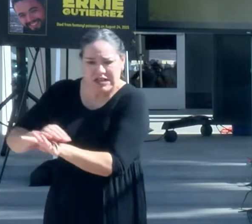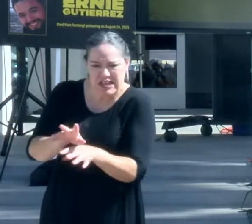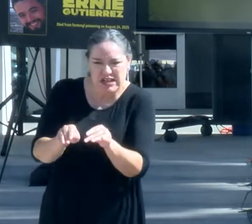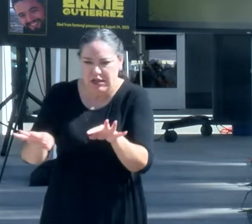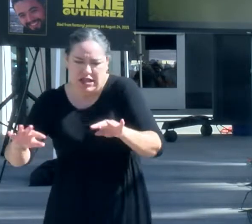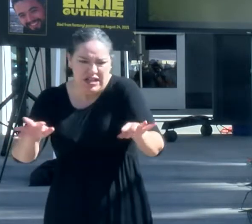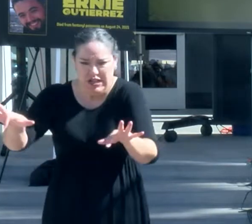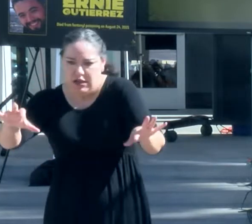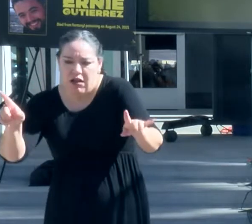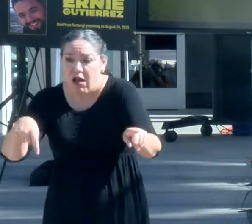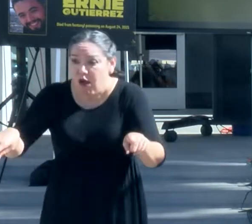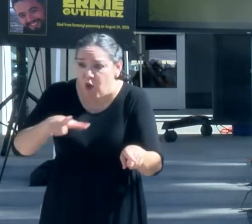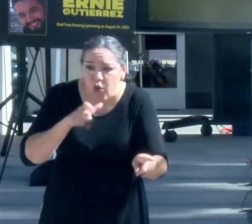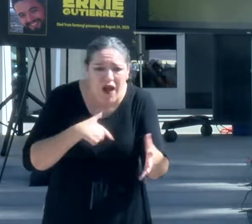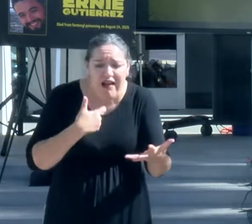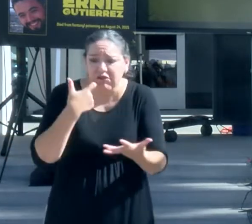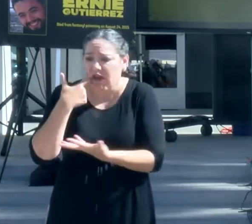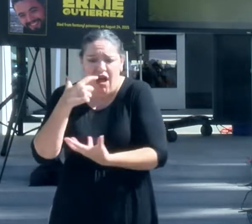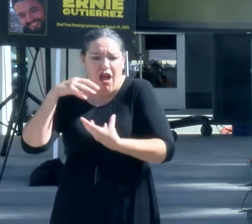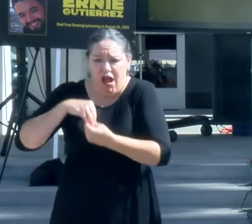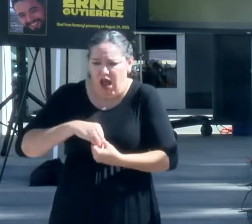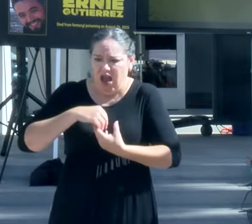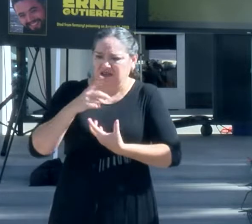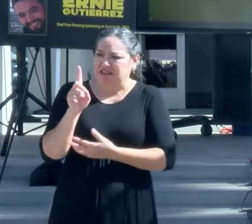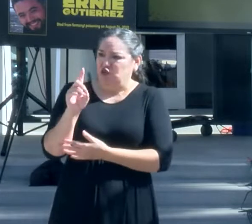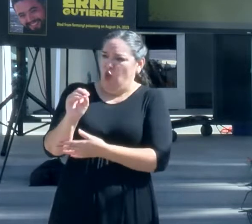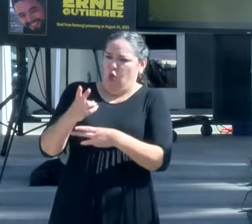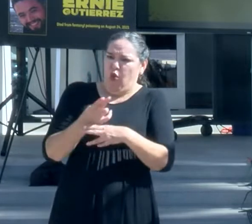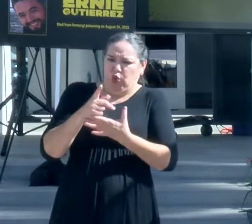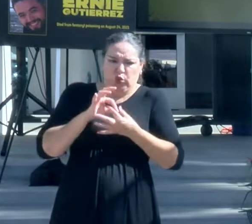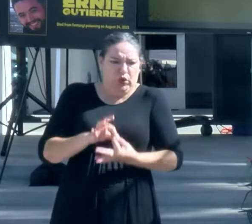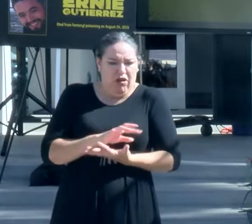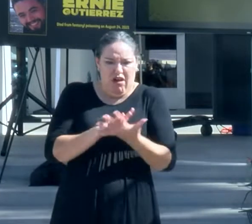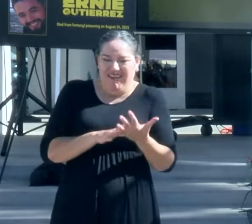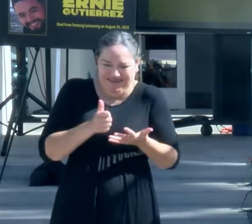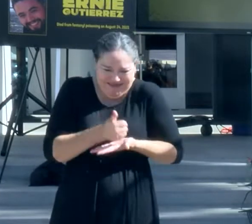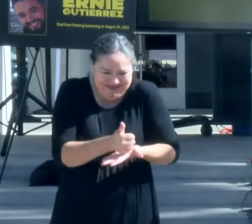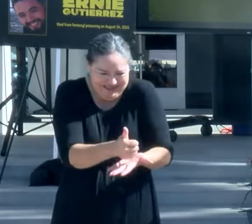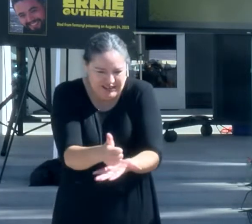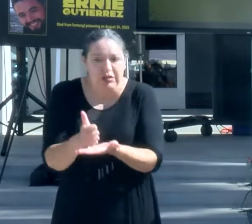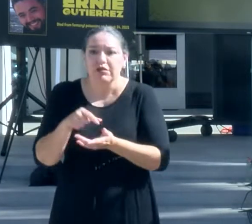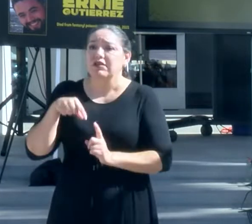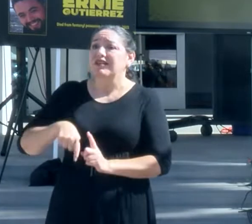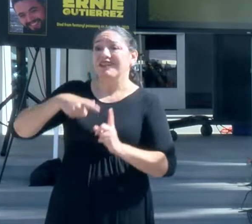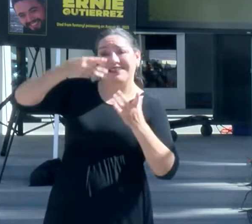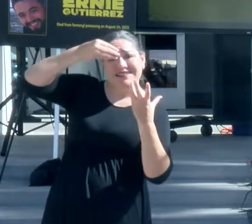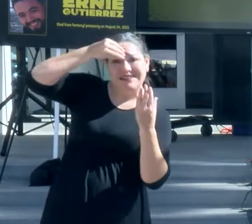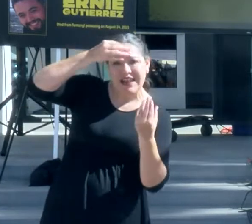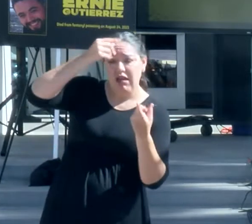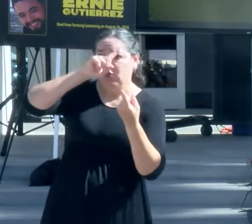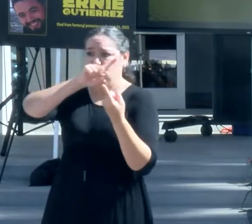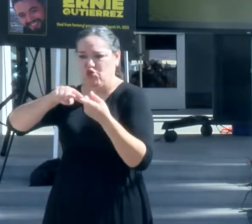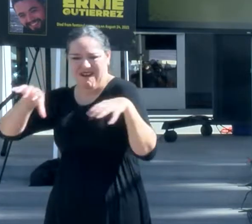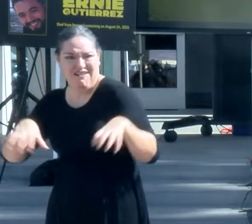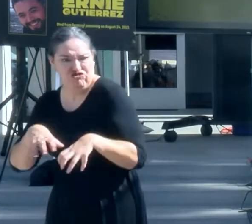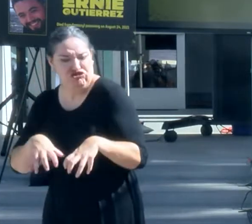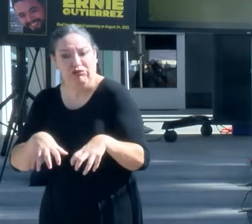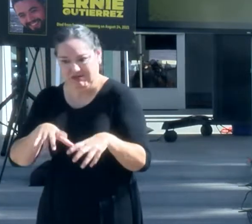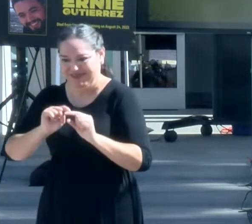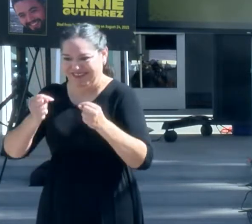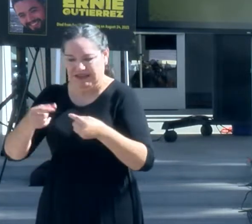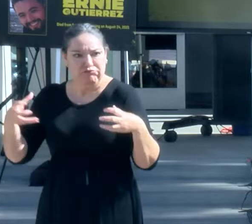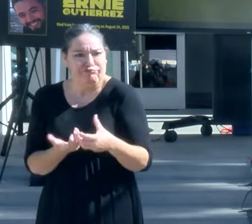substance abuse disorders. The RUHS Riverside Overdose Data to Action Team has partnered with departments